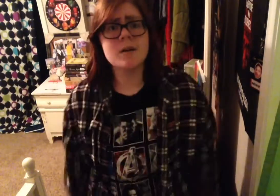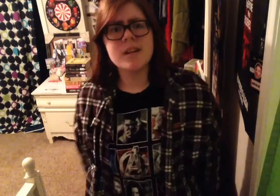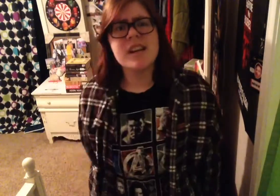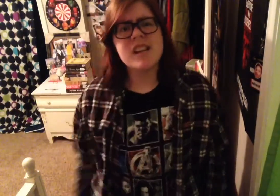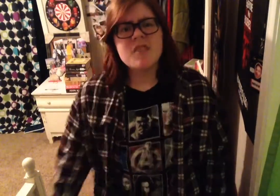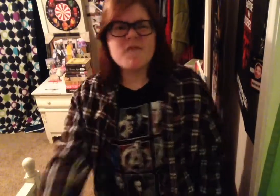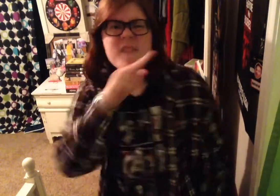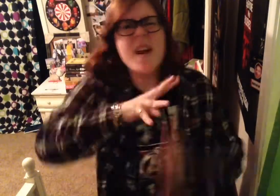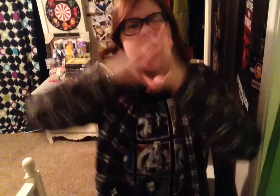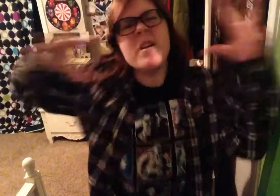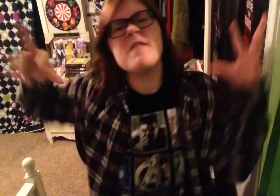You fat mother...